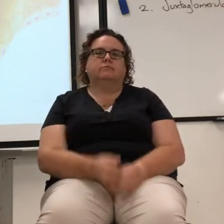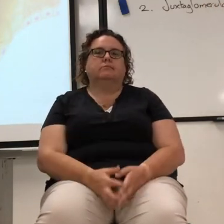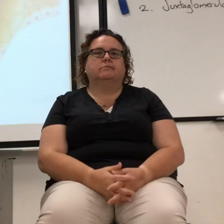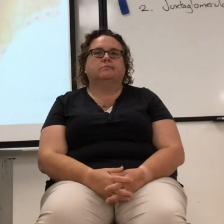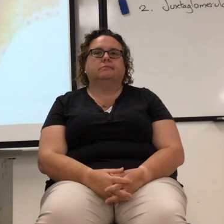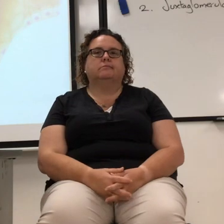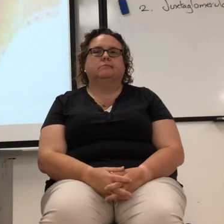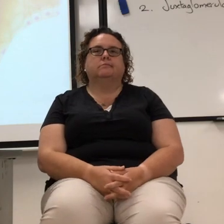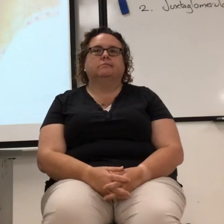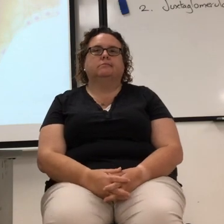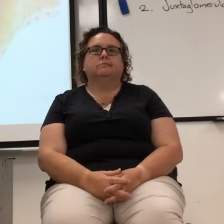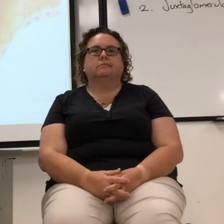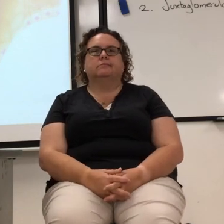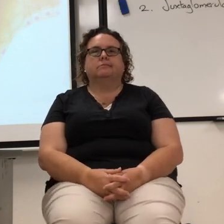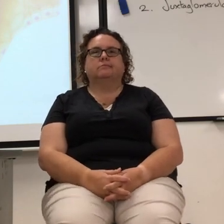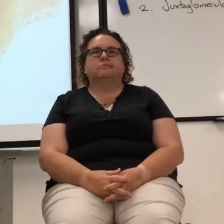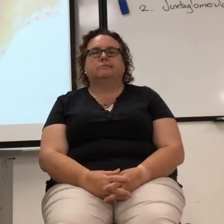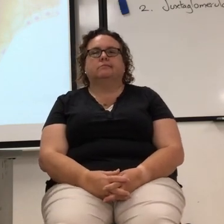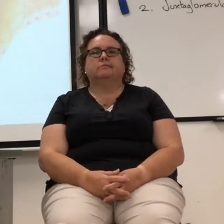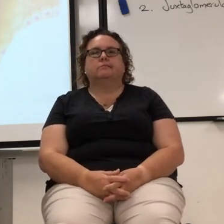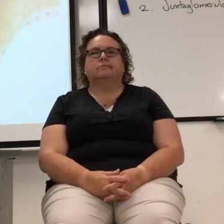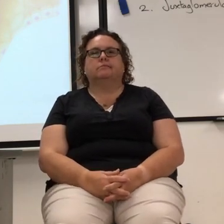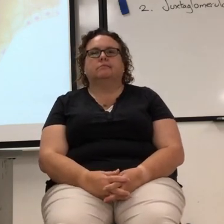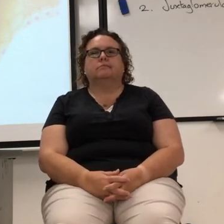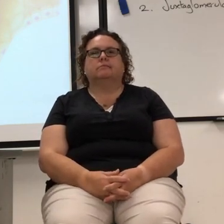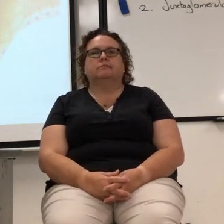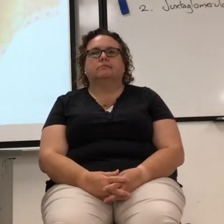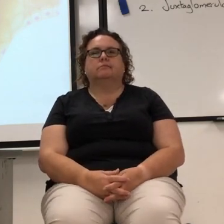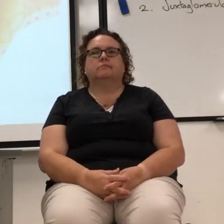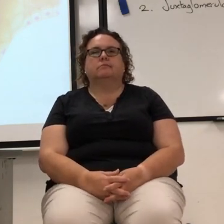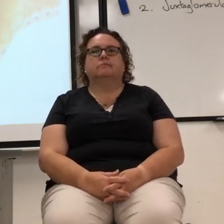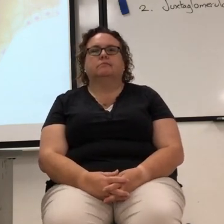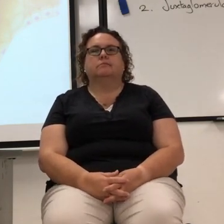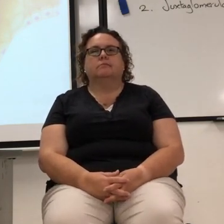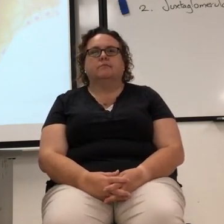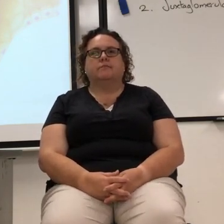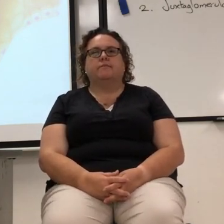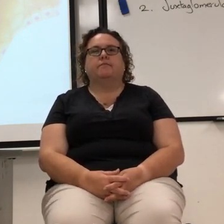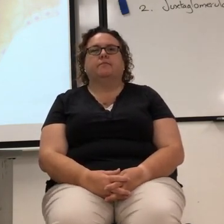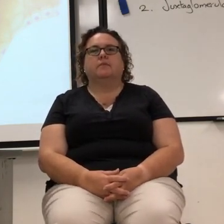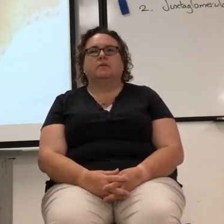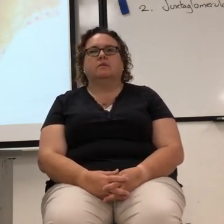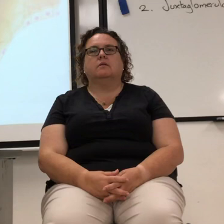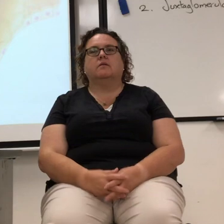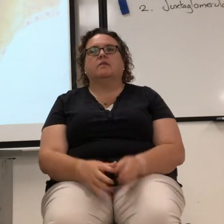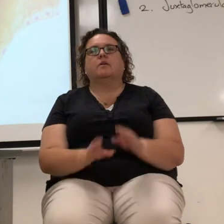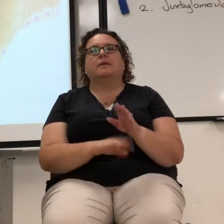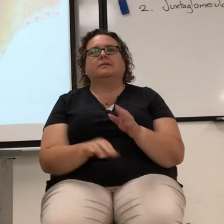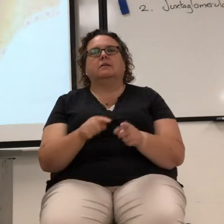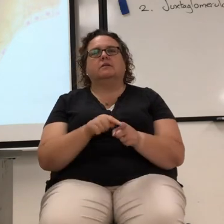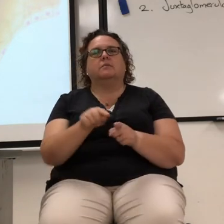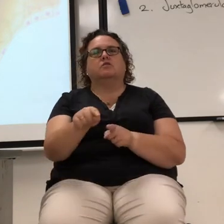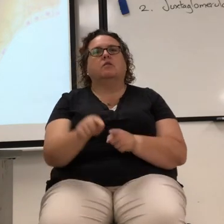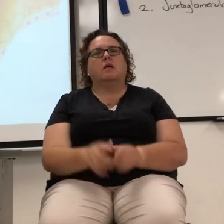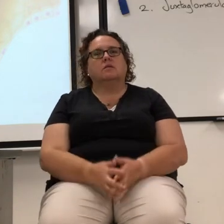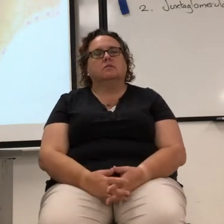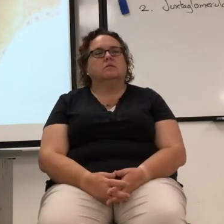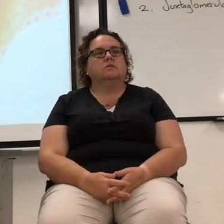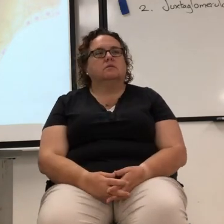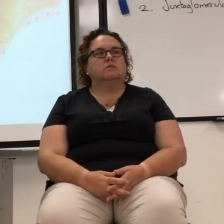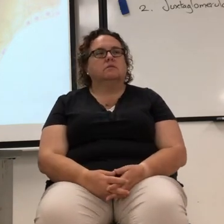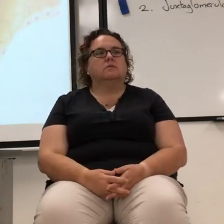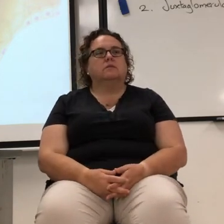cells. Cool. So these are, they're basically specialized smooth muscle cells of the afferent arteriole.